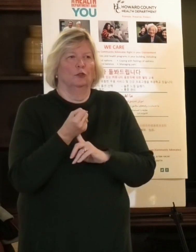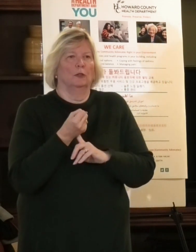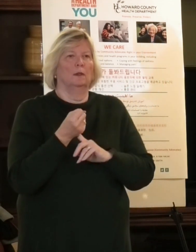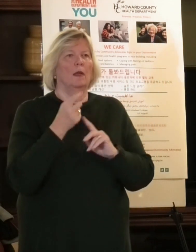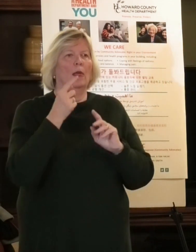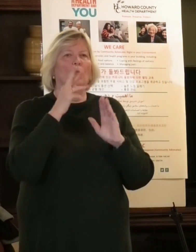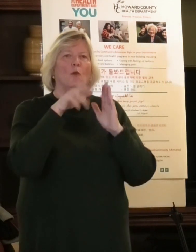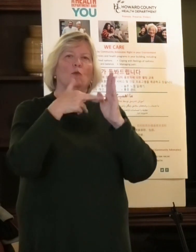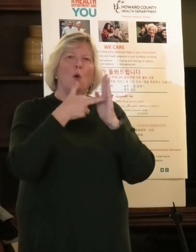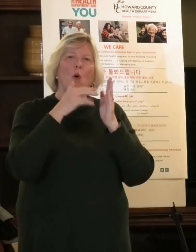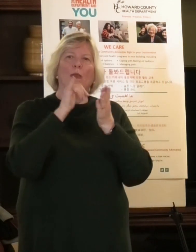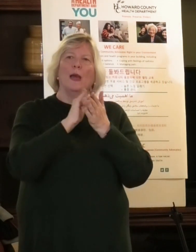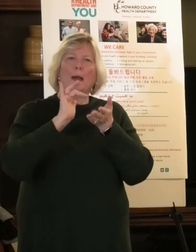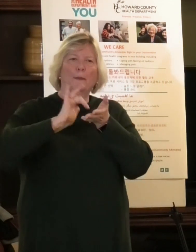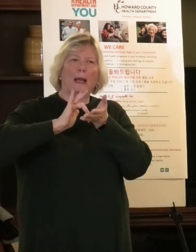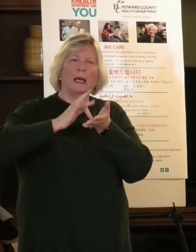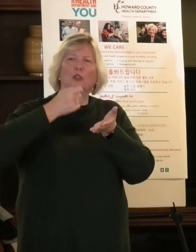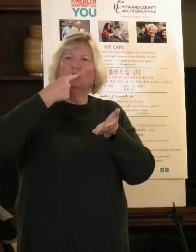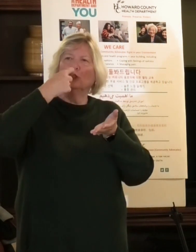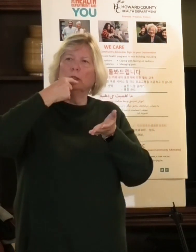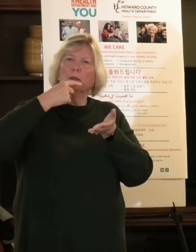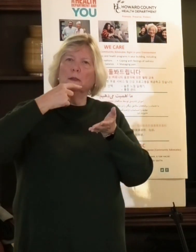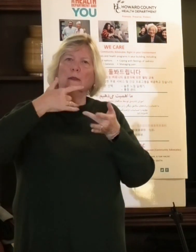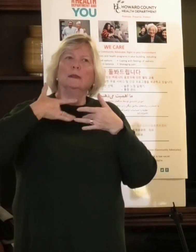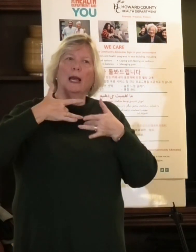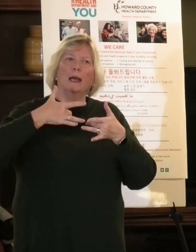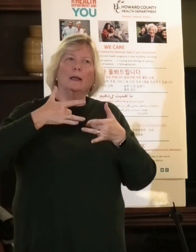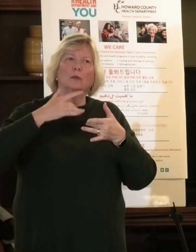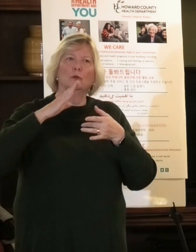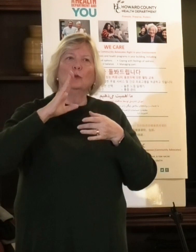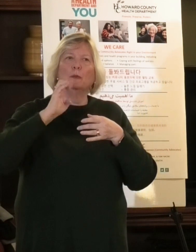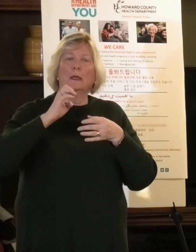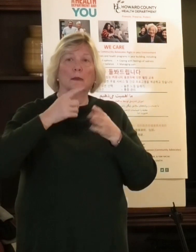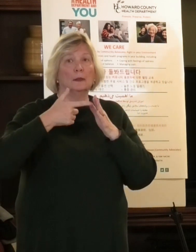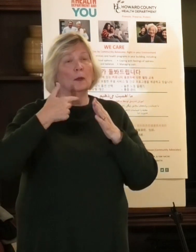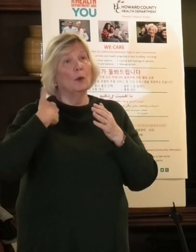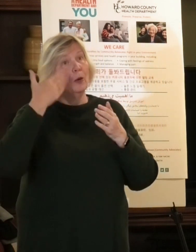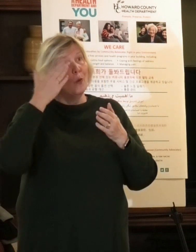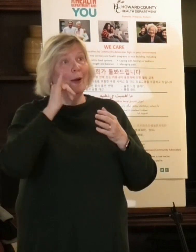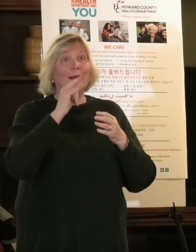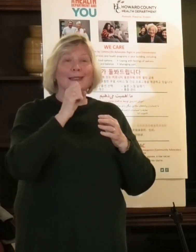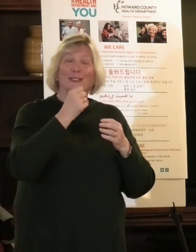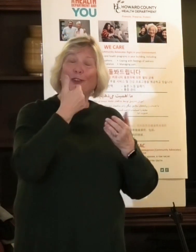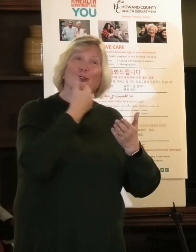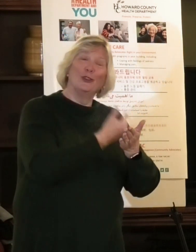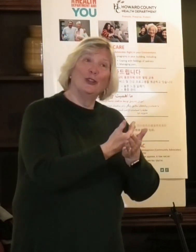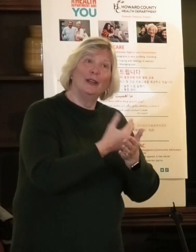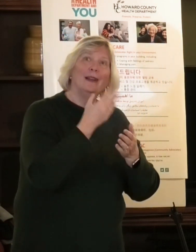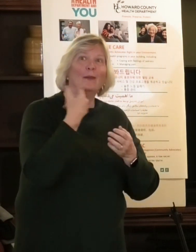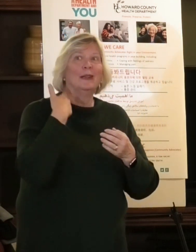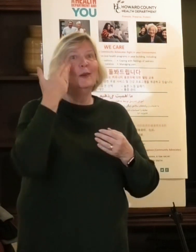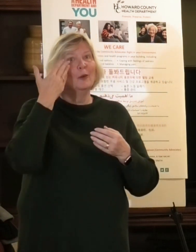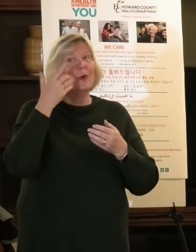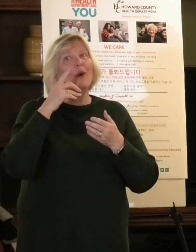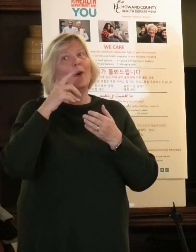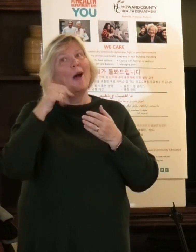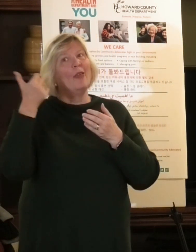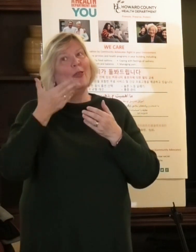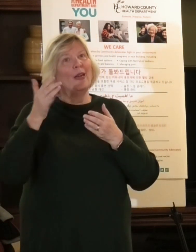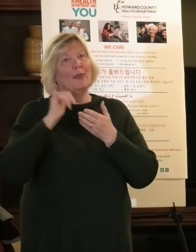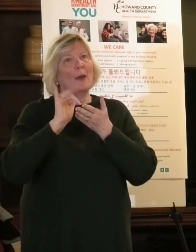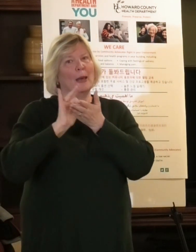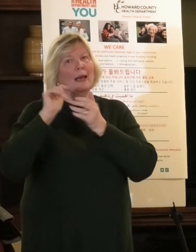the role the medications tend to play. We all know it can be a blessing, and we all know what else medications can do. So